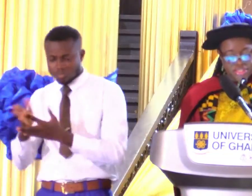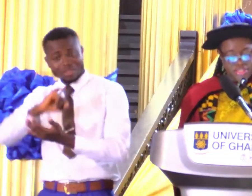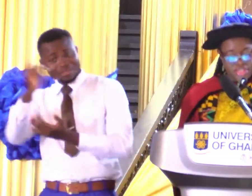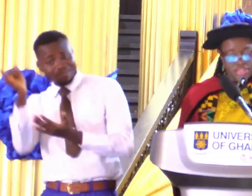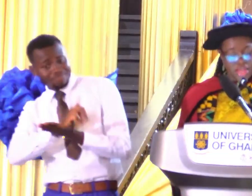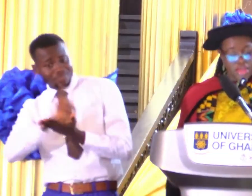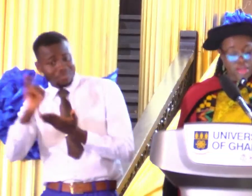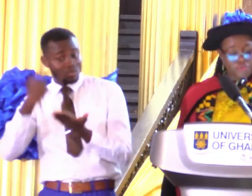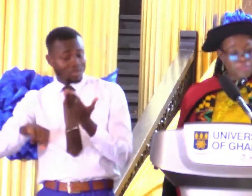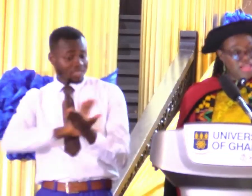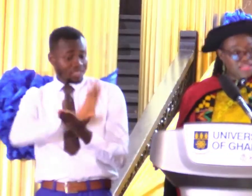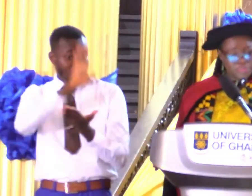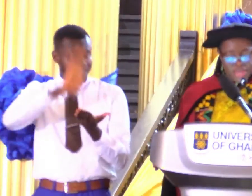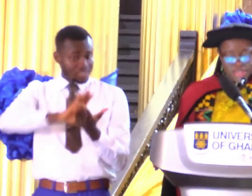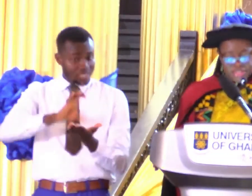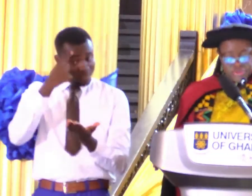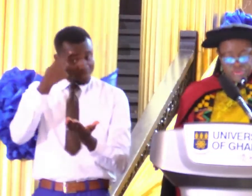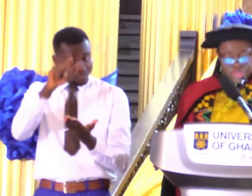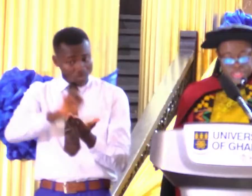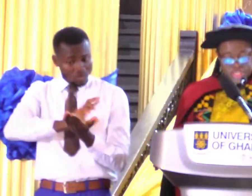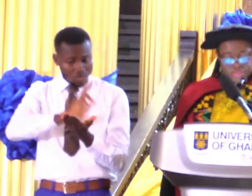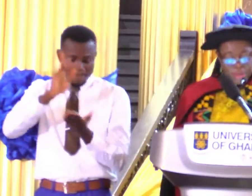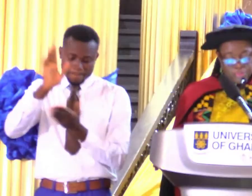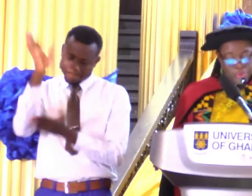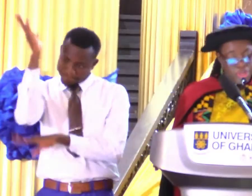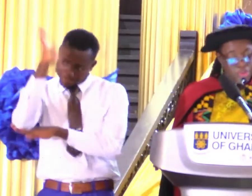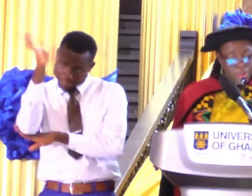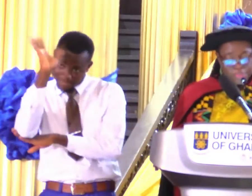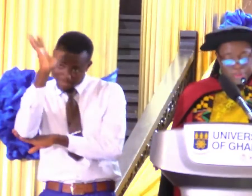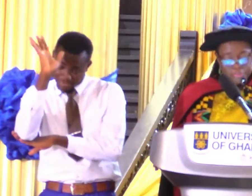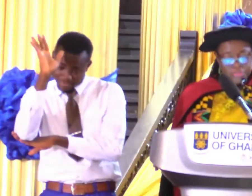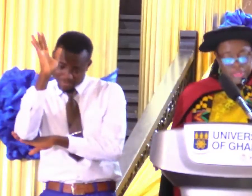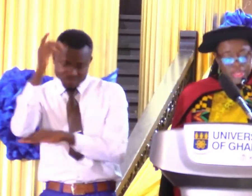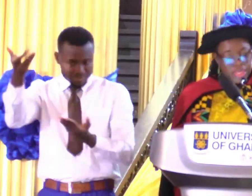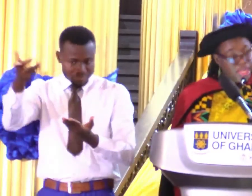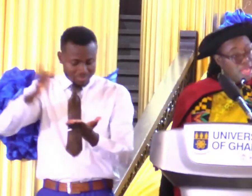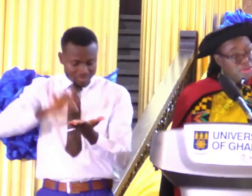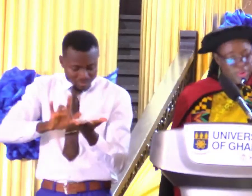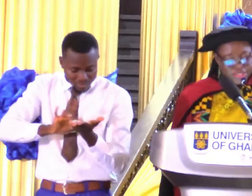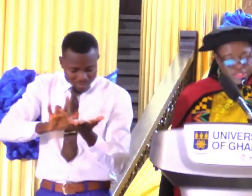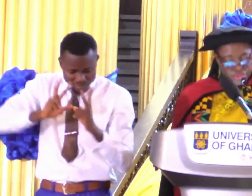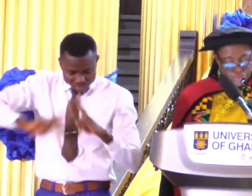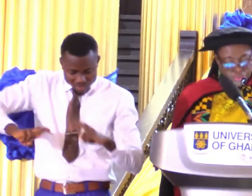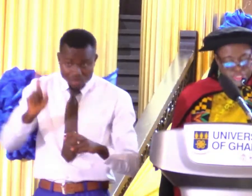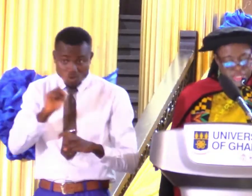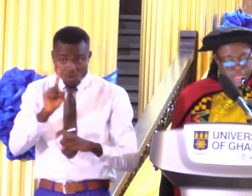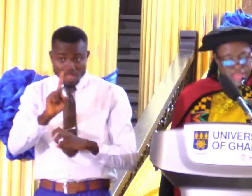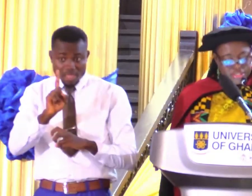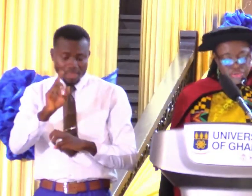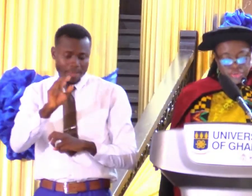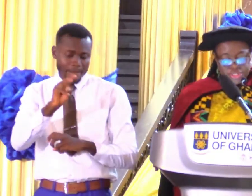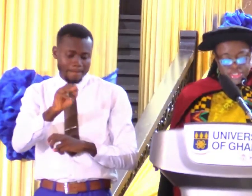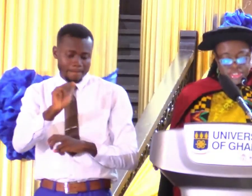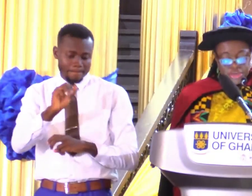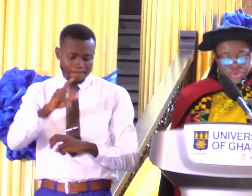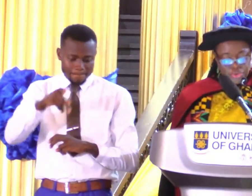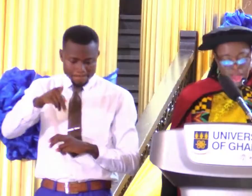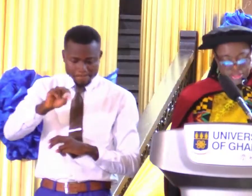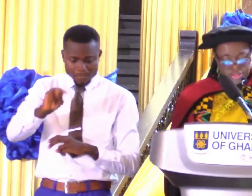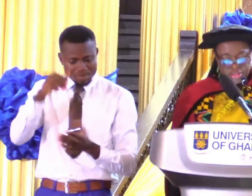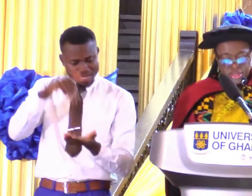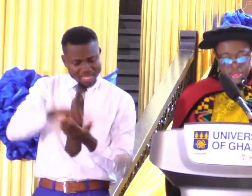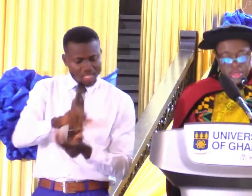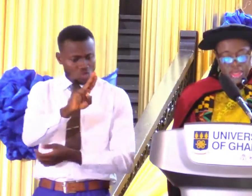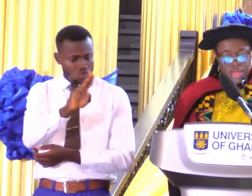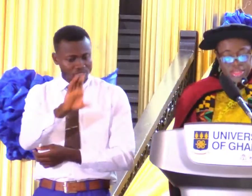the Center for Plant Medicine Research, Mampong, Ikuapem, KNUST, UDS, UCC, and